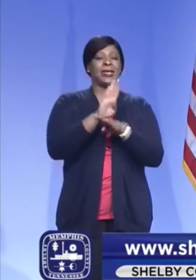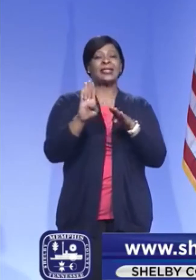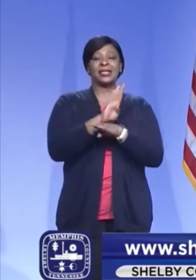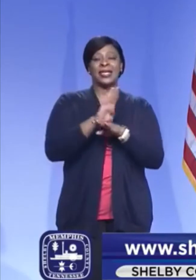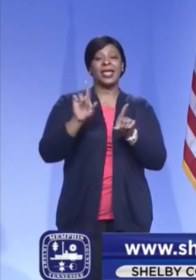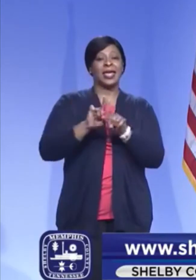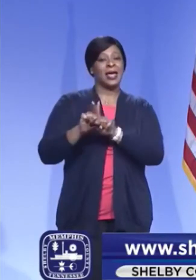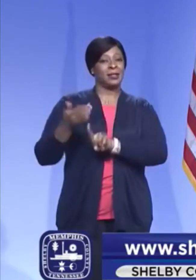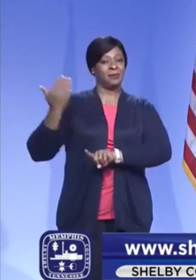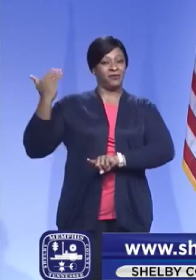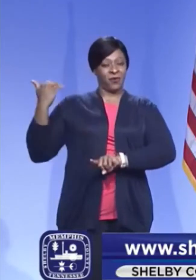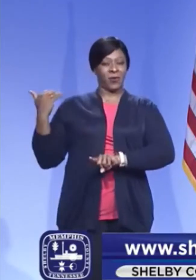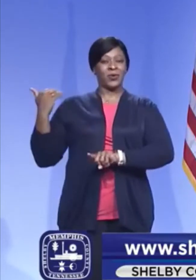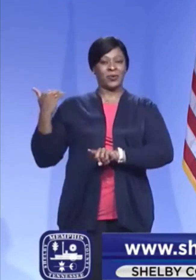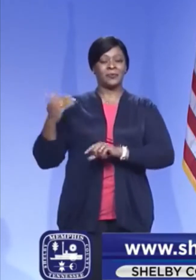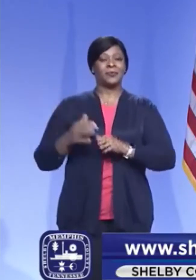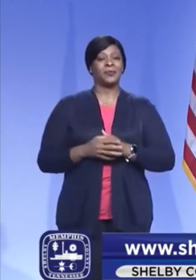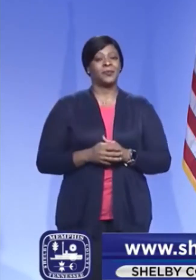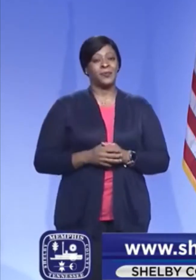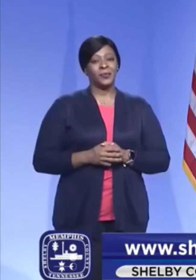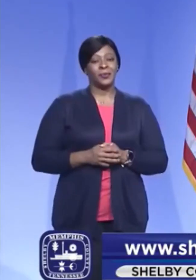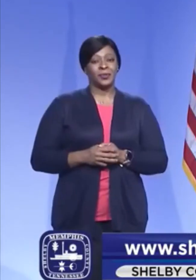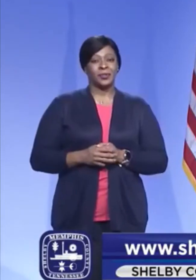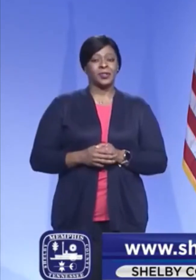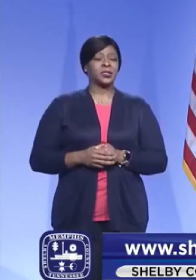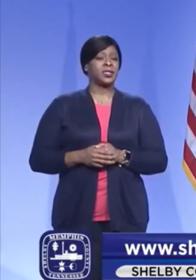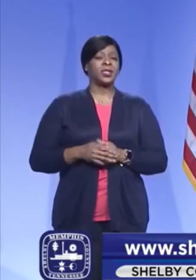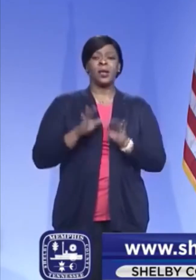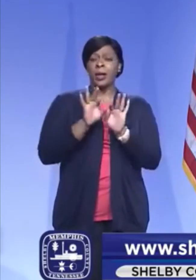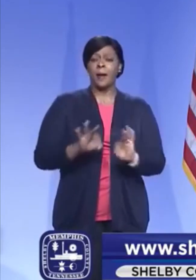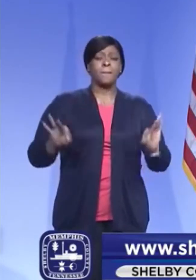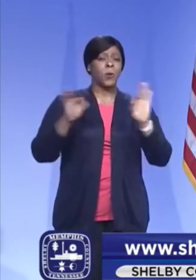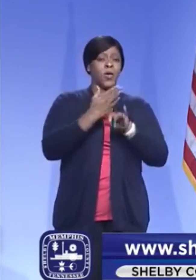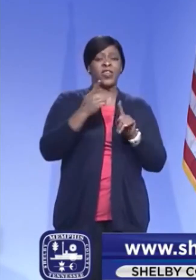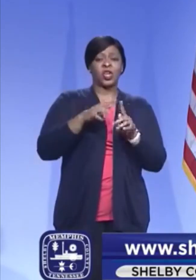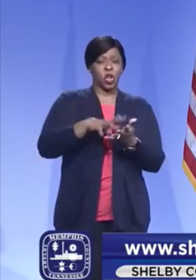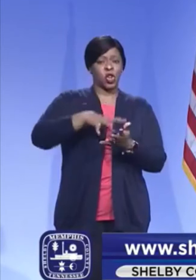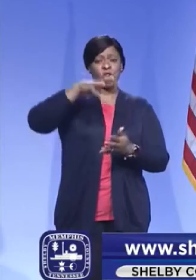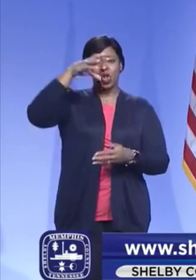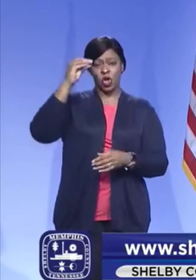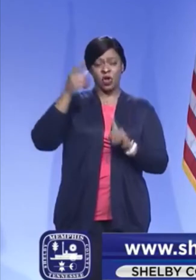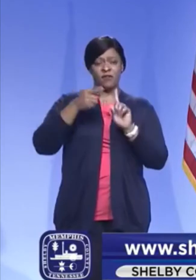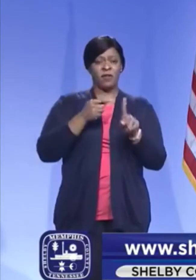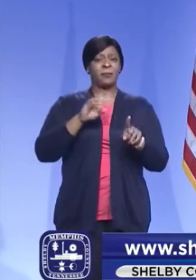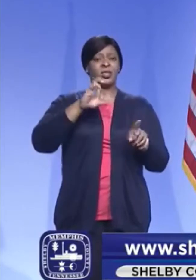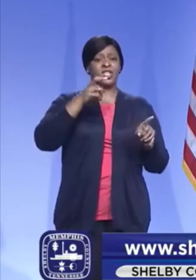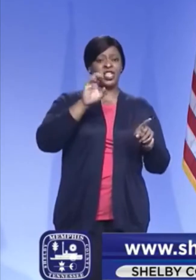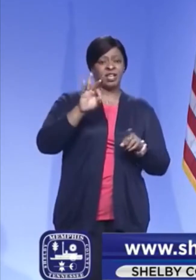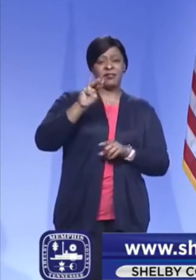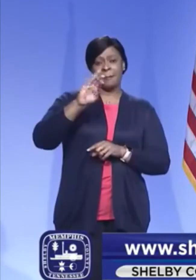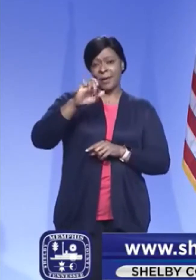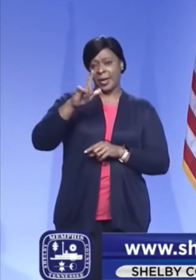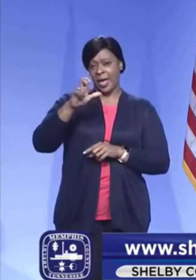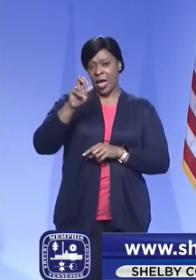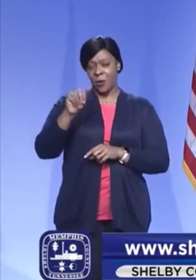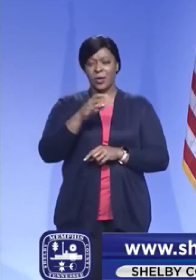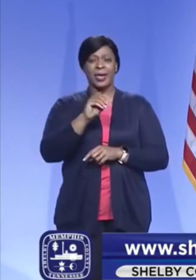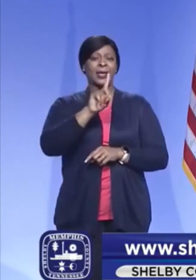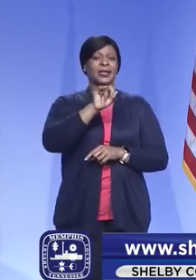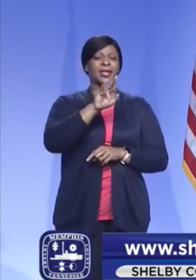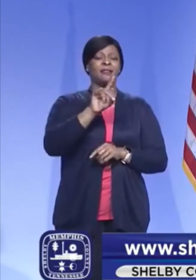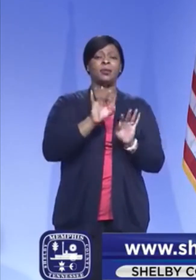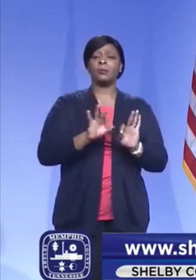did earlier in the pandemic. So some of the key takeaways that you've heard both from Chief McGowen and David have to do with